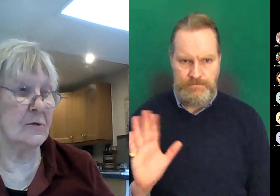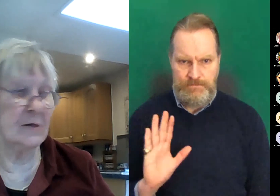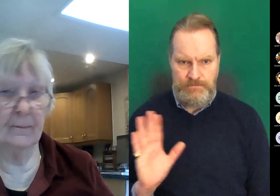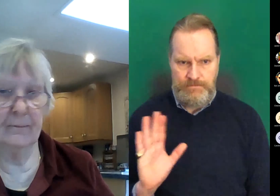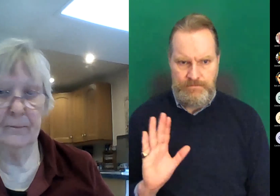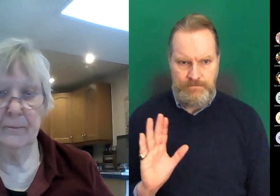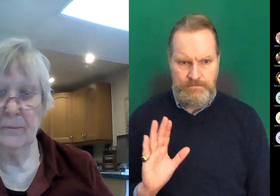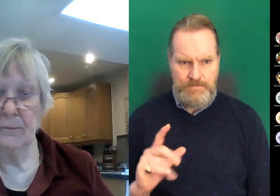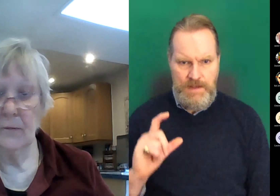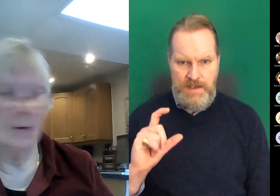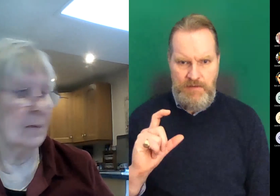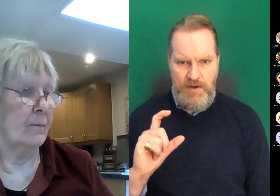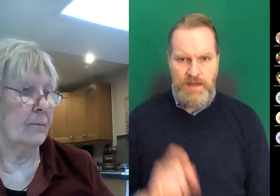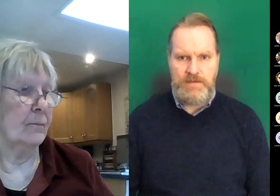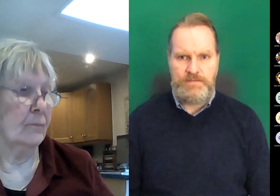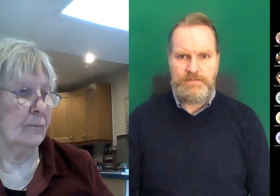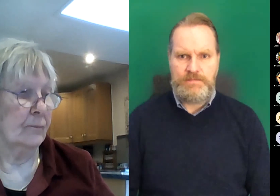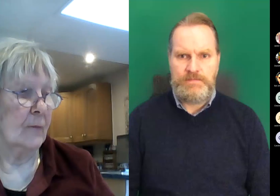government policy.